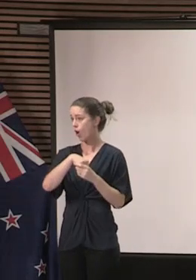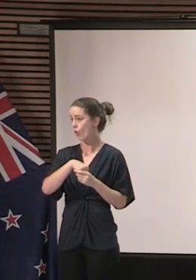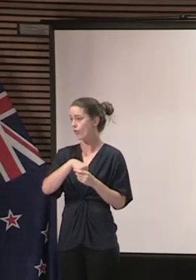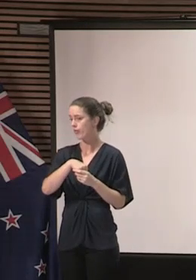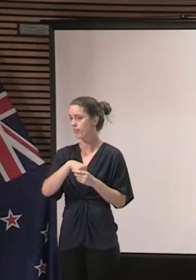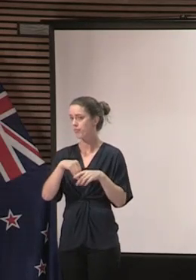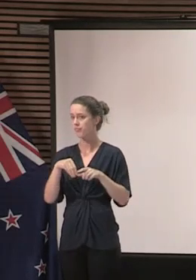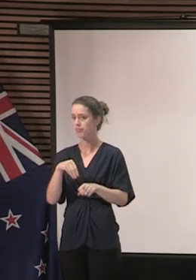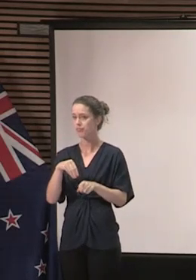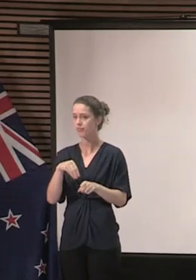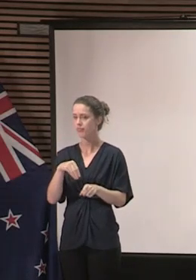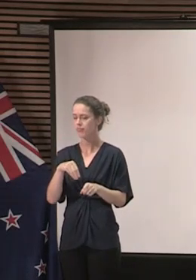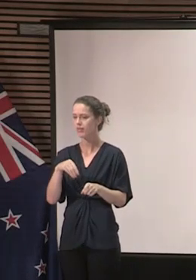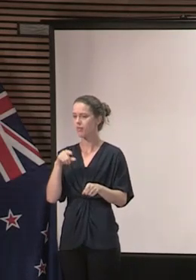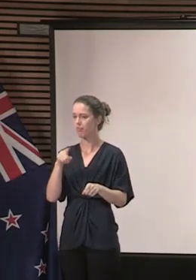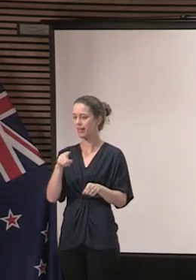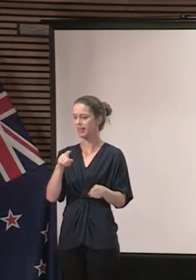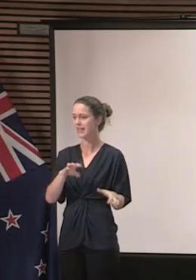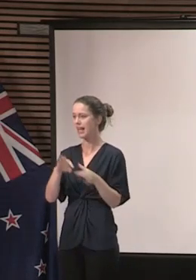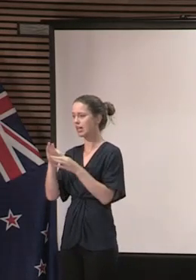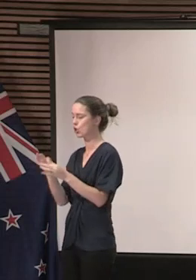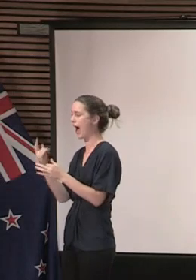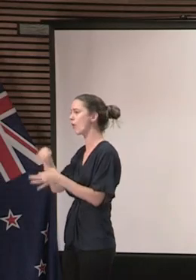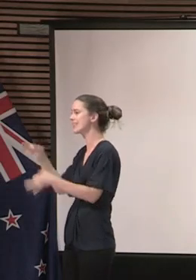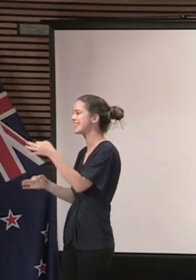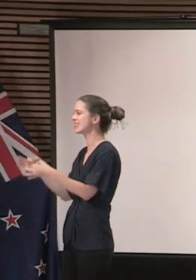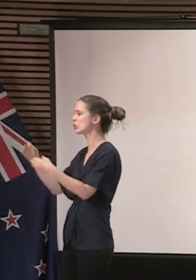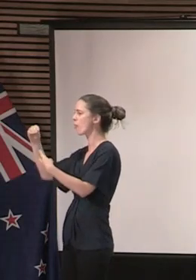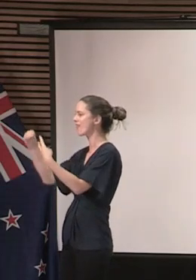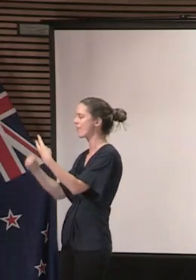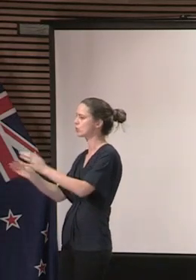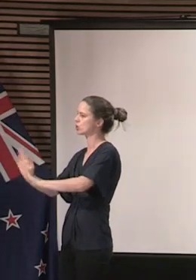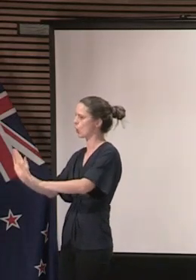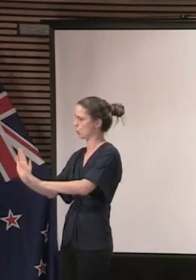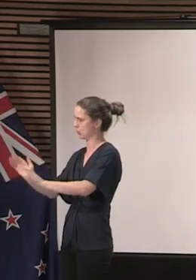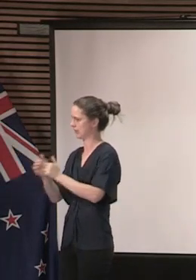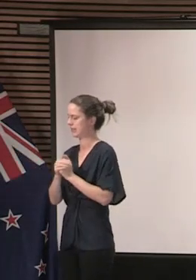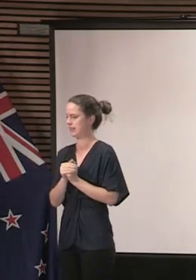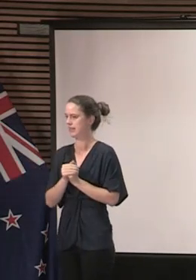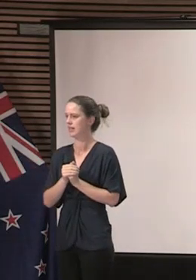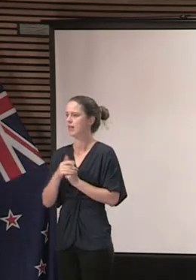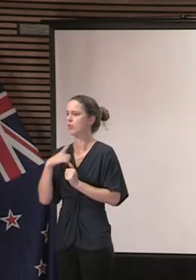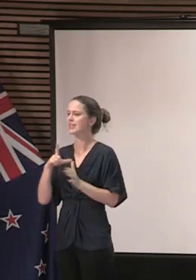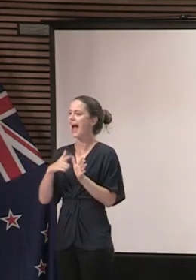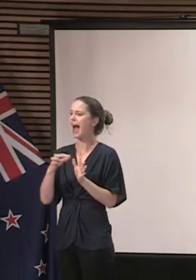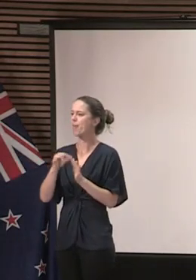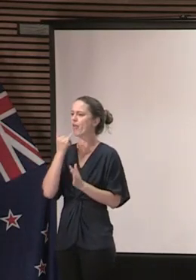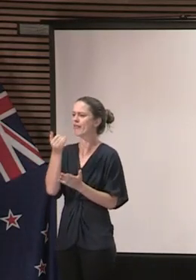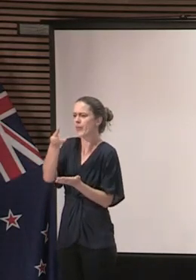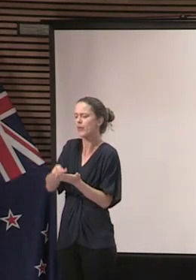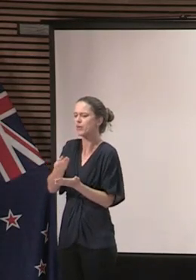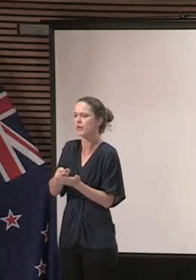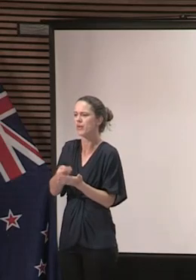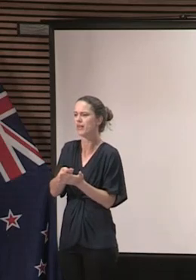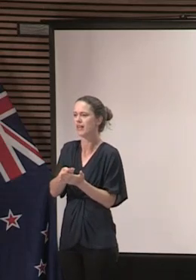is that it won't be a part of the criteria around whether we move or not. And in large part, that's because an app will only ever supplement